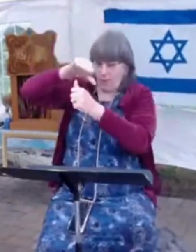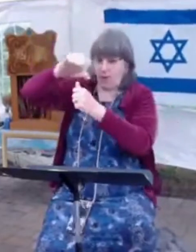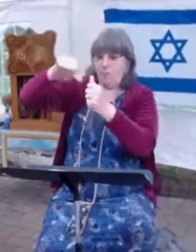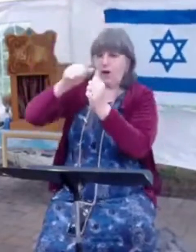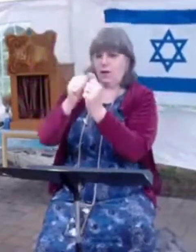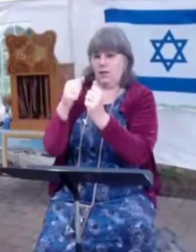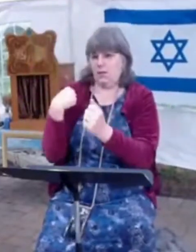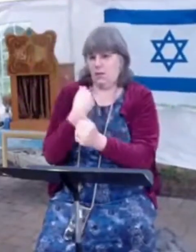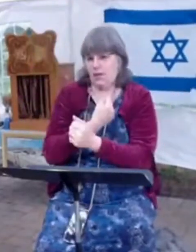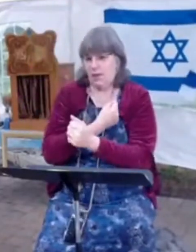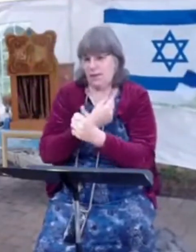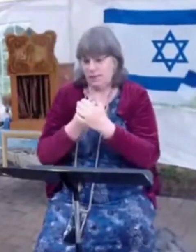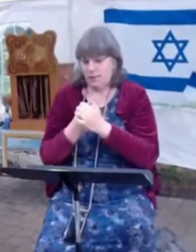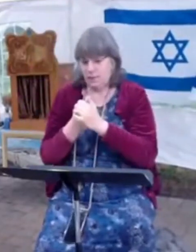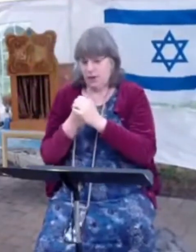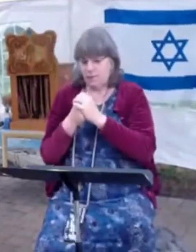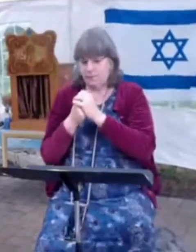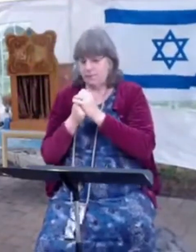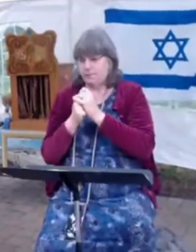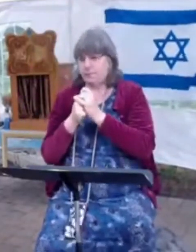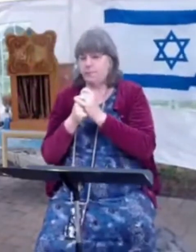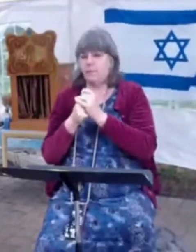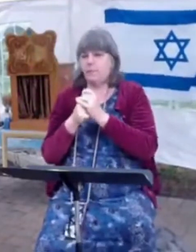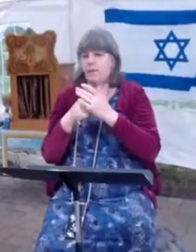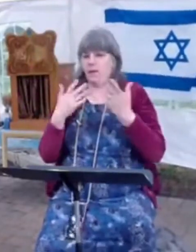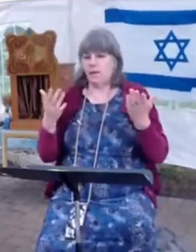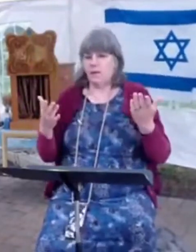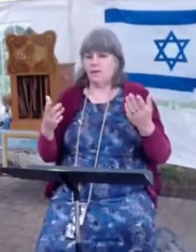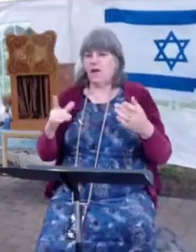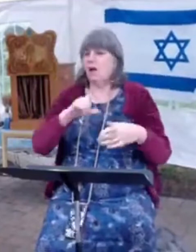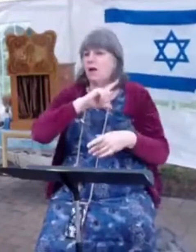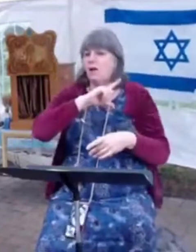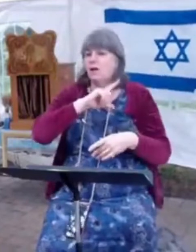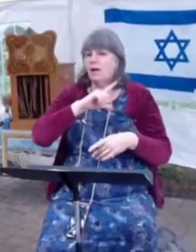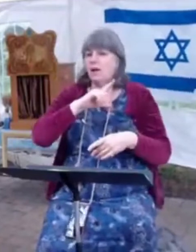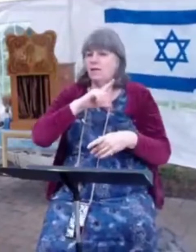of humanity, because all of humanity was in Adam.